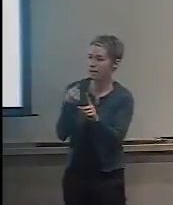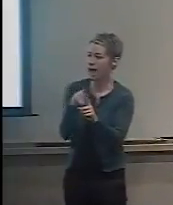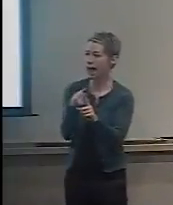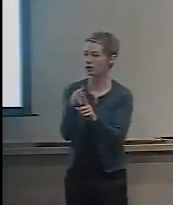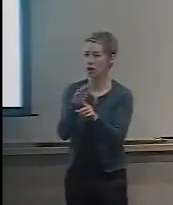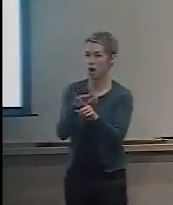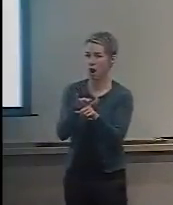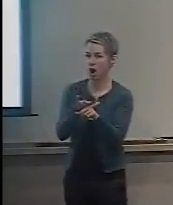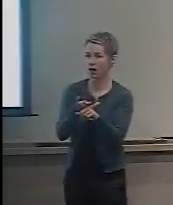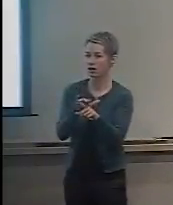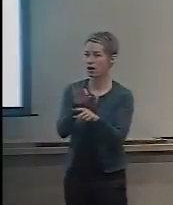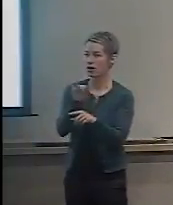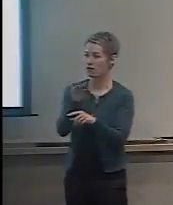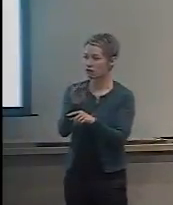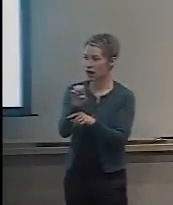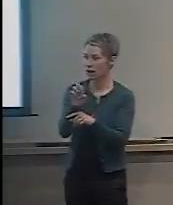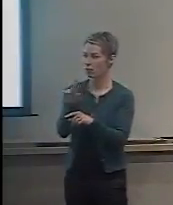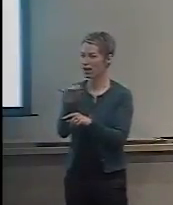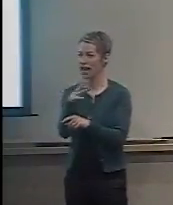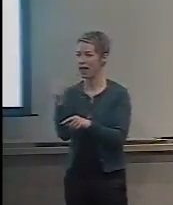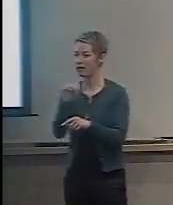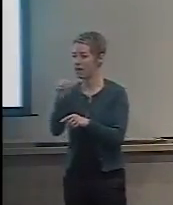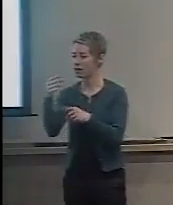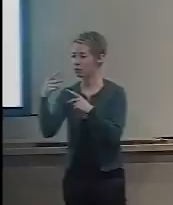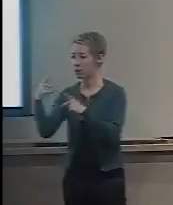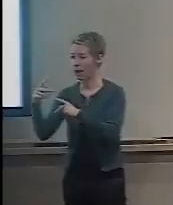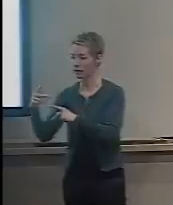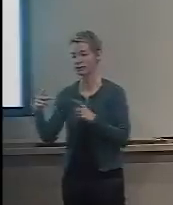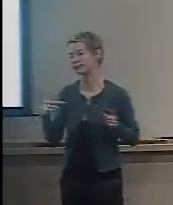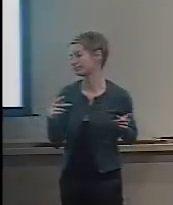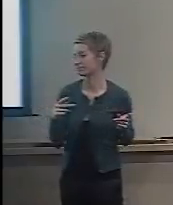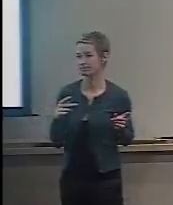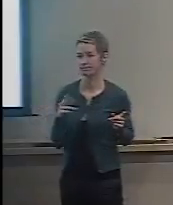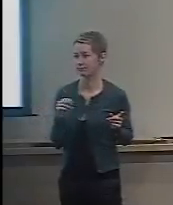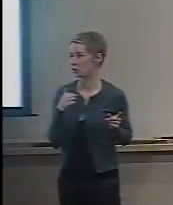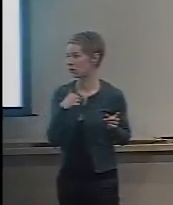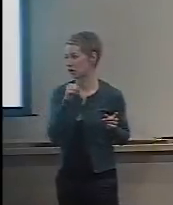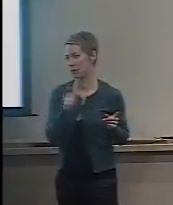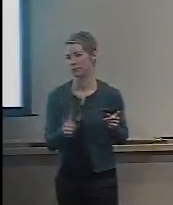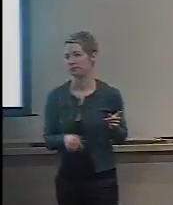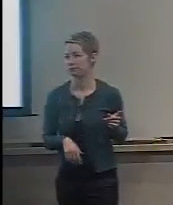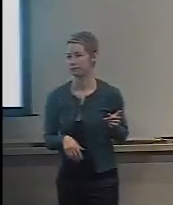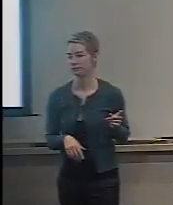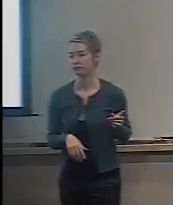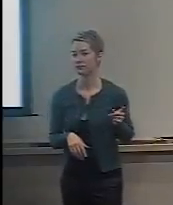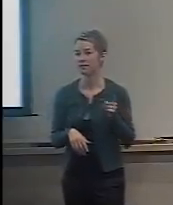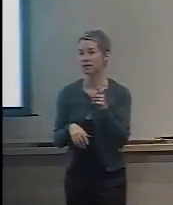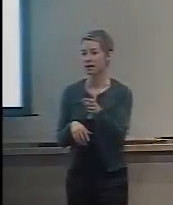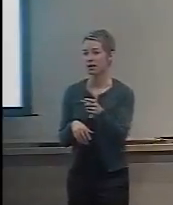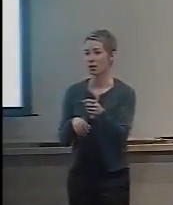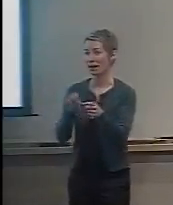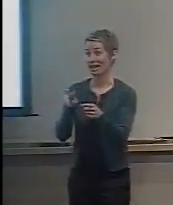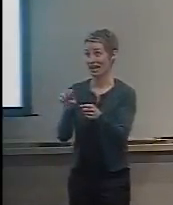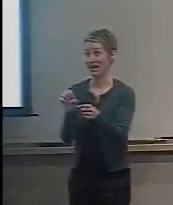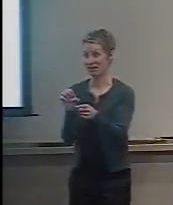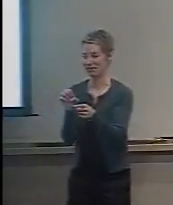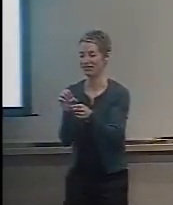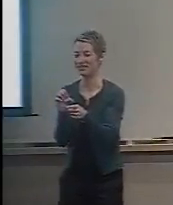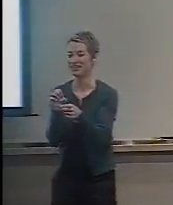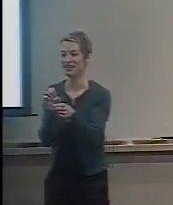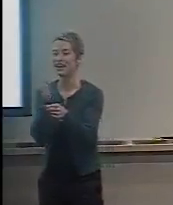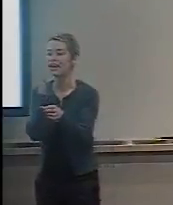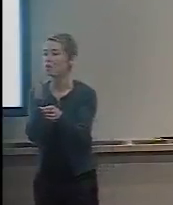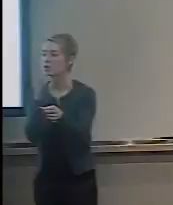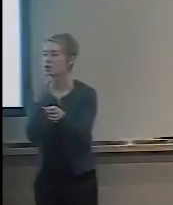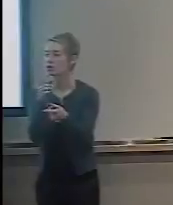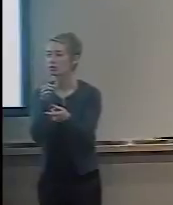on frame rate and the other parameters? No, we don't. Okay. No. Yeah, I mean, Eve has something to say though. I mean, it'll